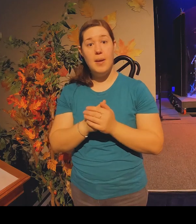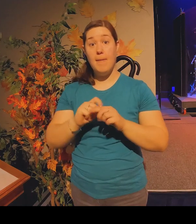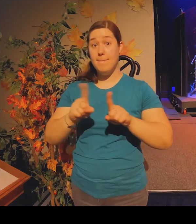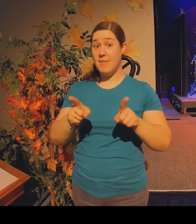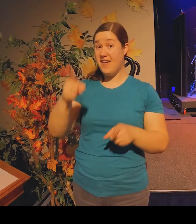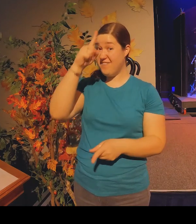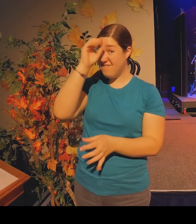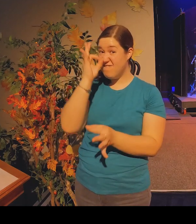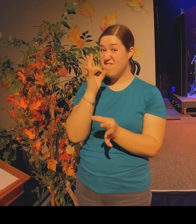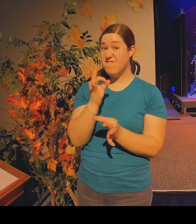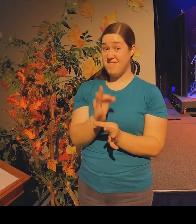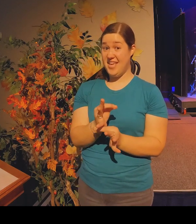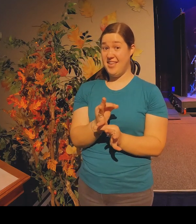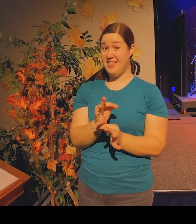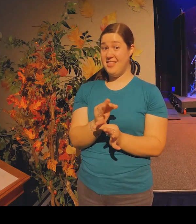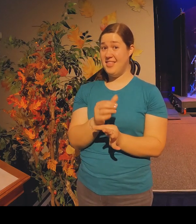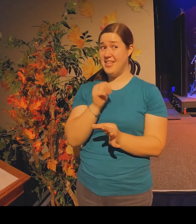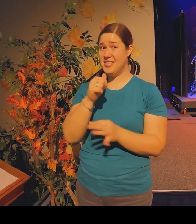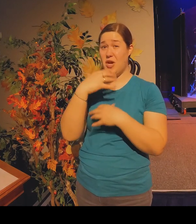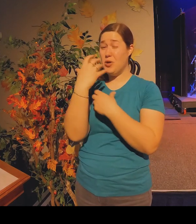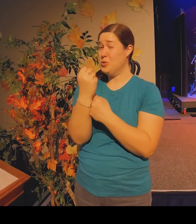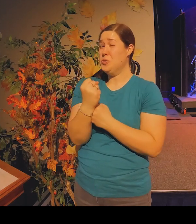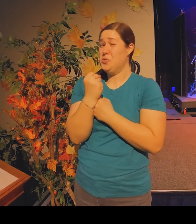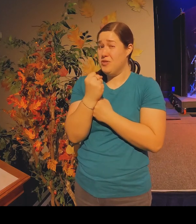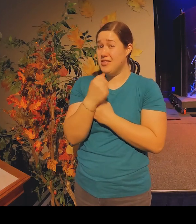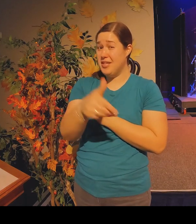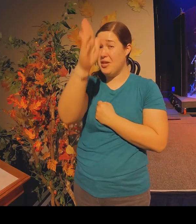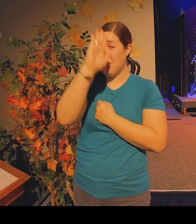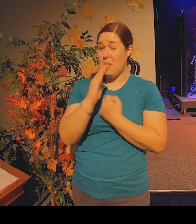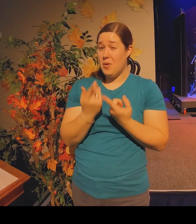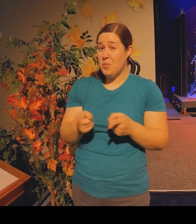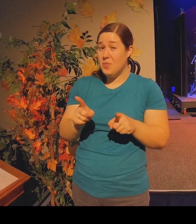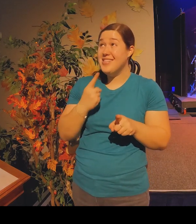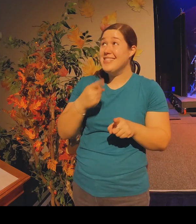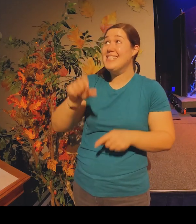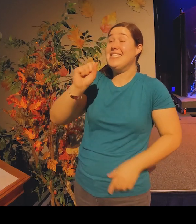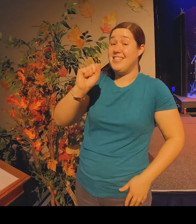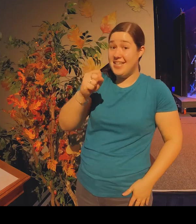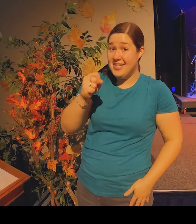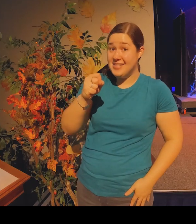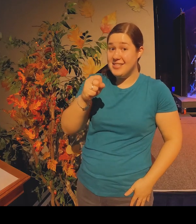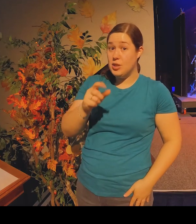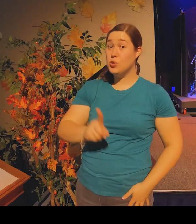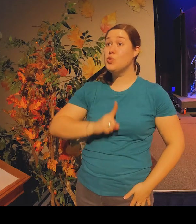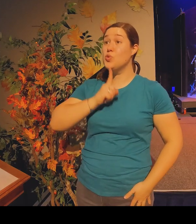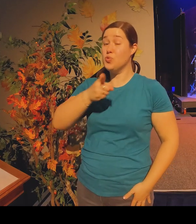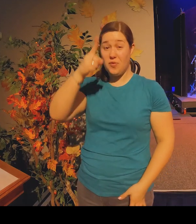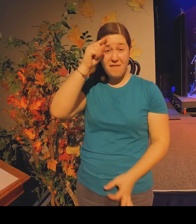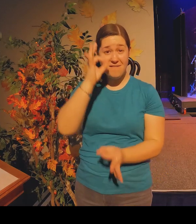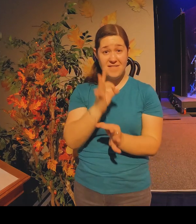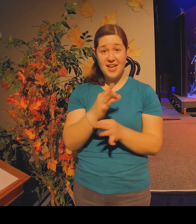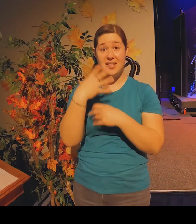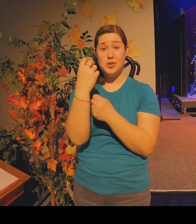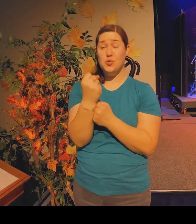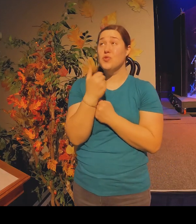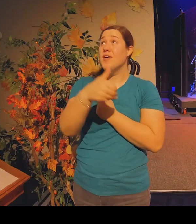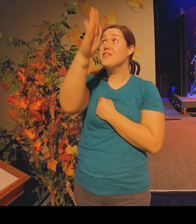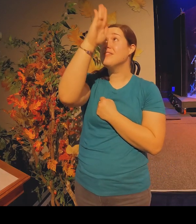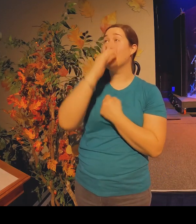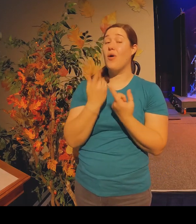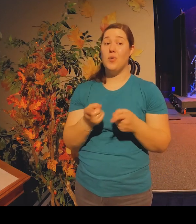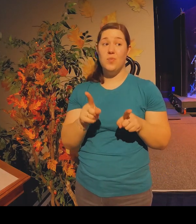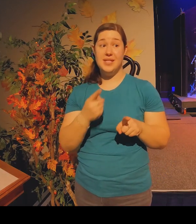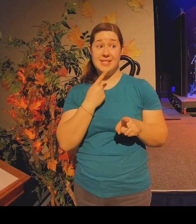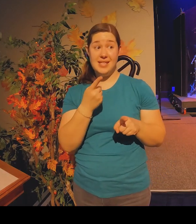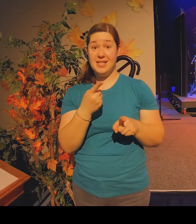faith is not trusting in God when he says yes. True faith is trusting in God when even he says no,